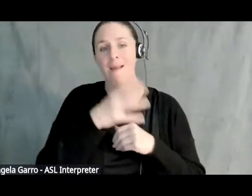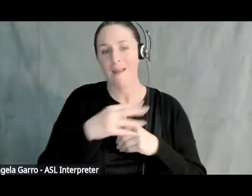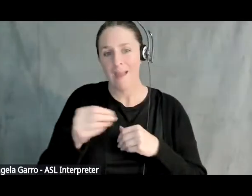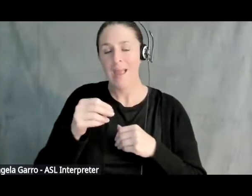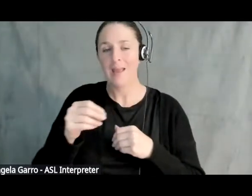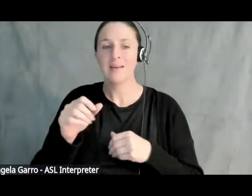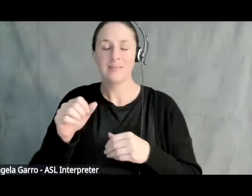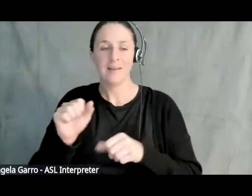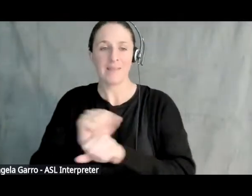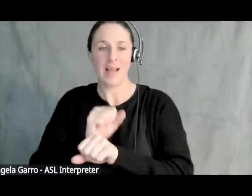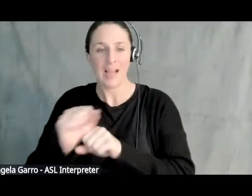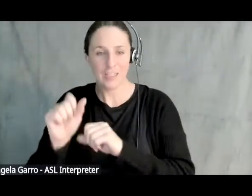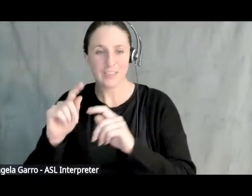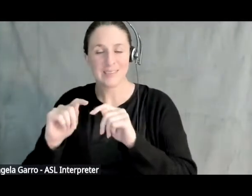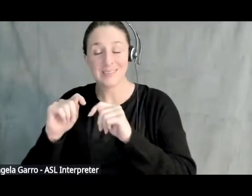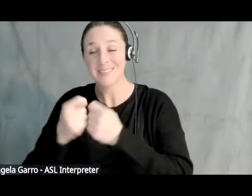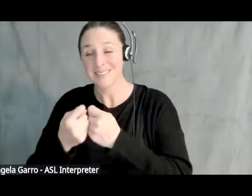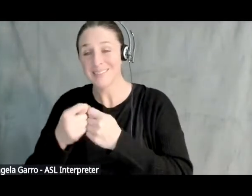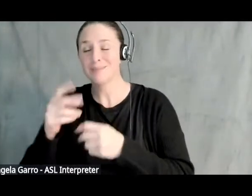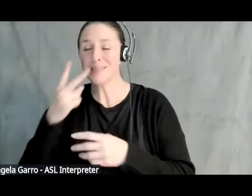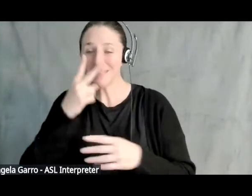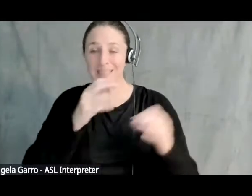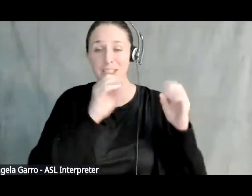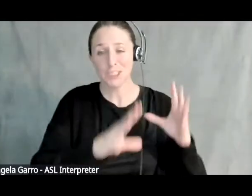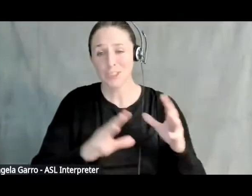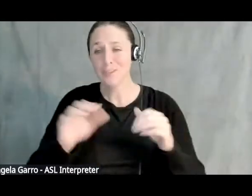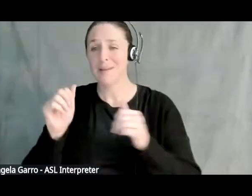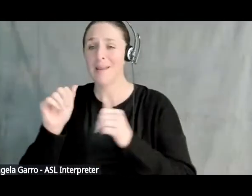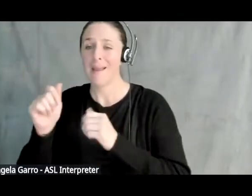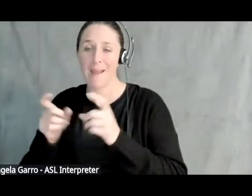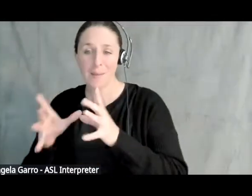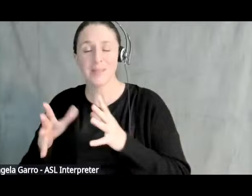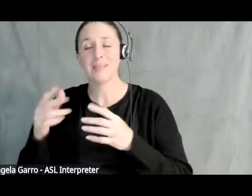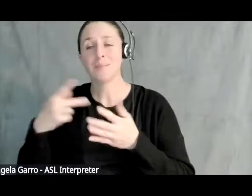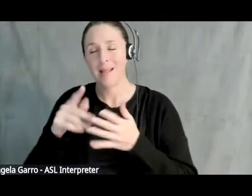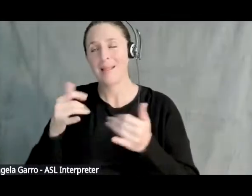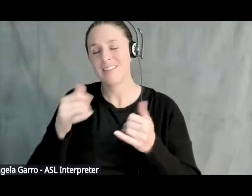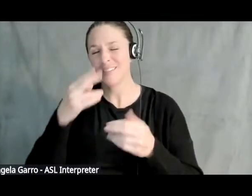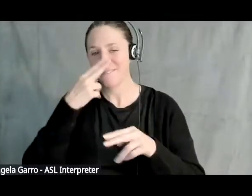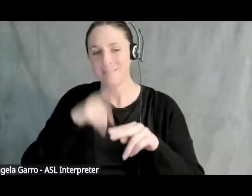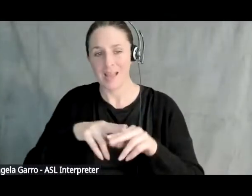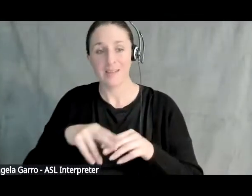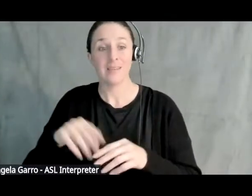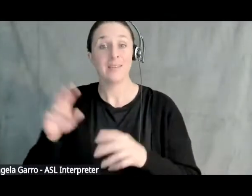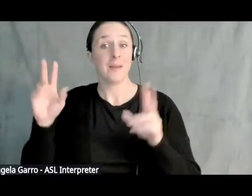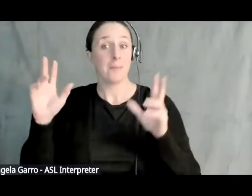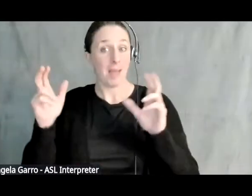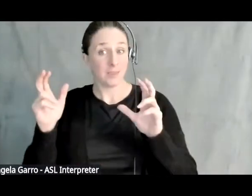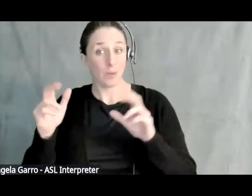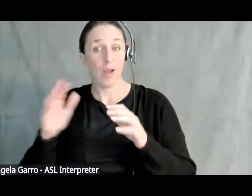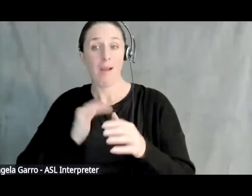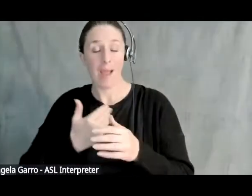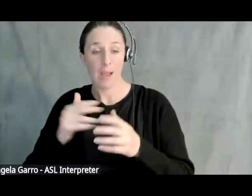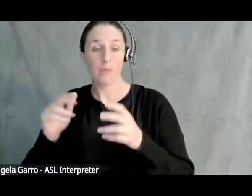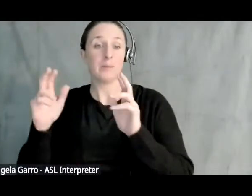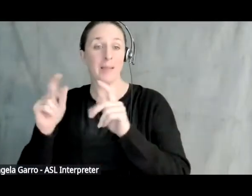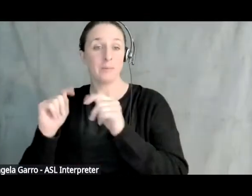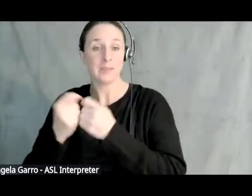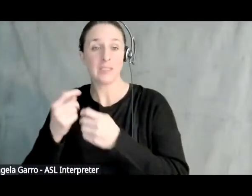the teachers and admin play has been very fun as well. And on the topic of basketball, our girls basketball team recently won